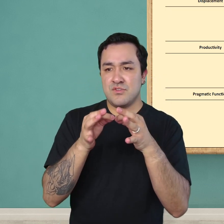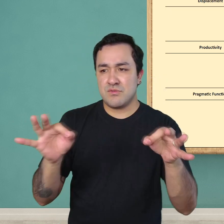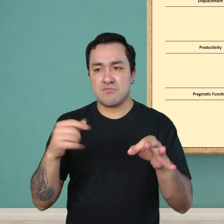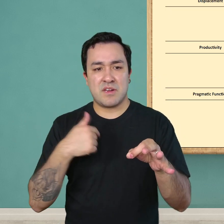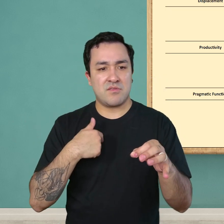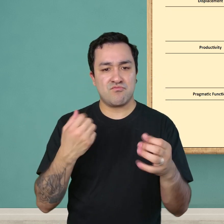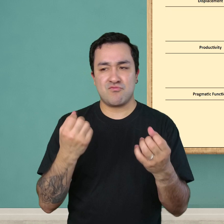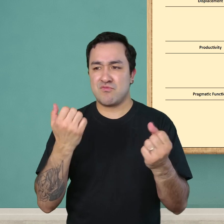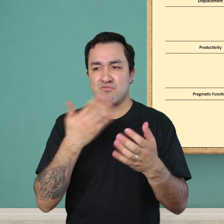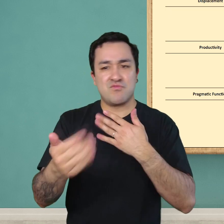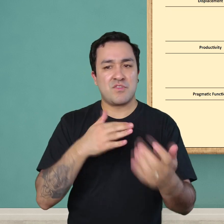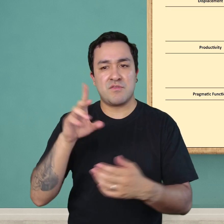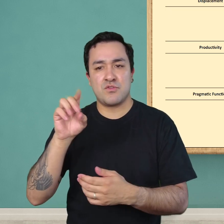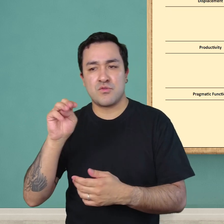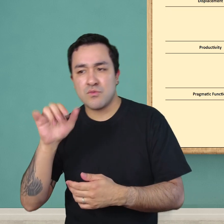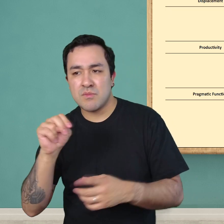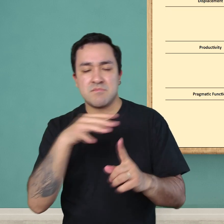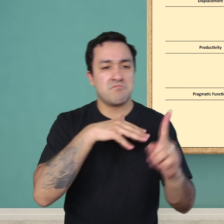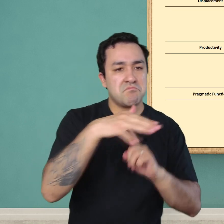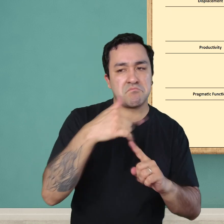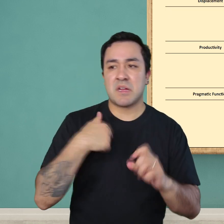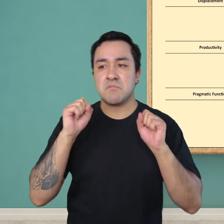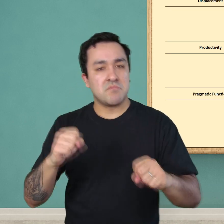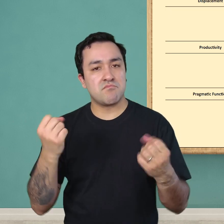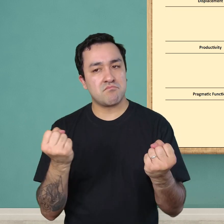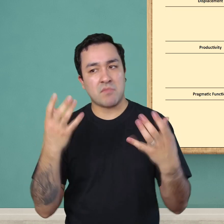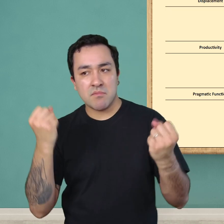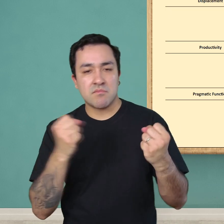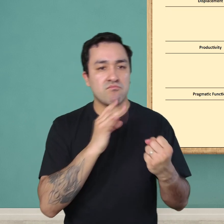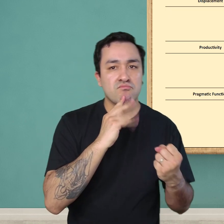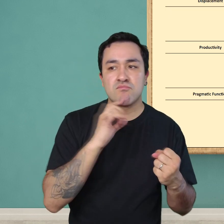Lastly, a language can be used in any situation and in any domain.